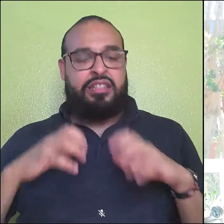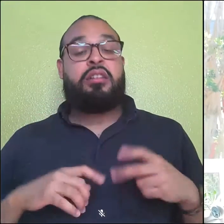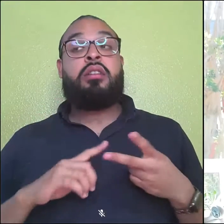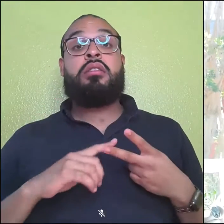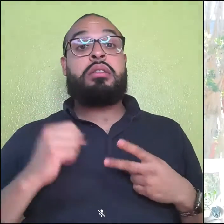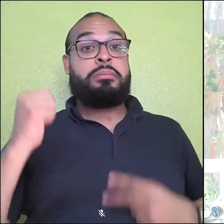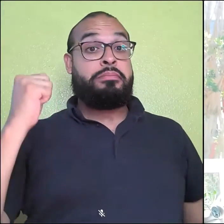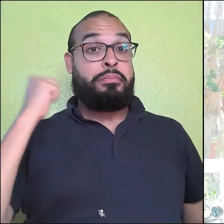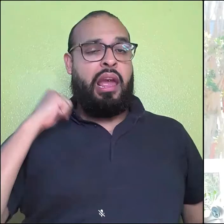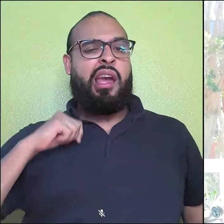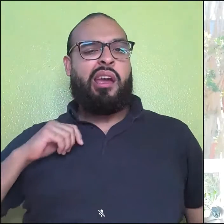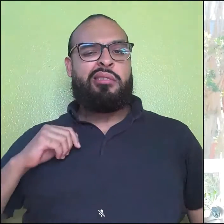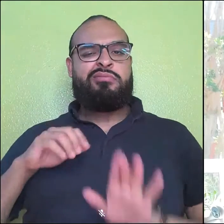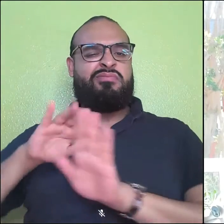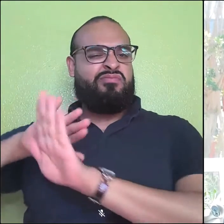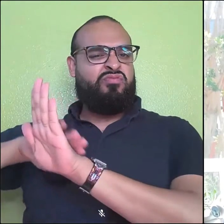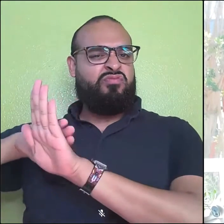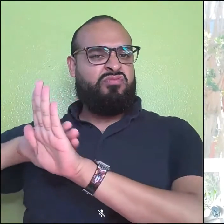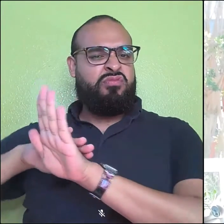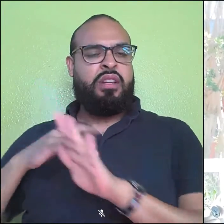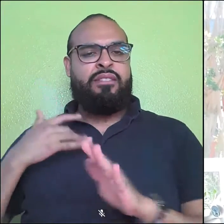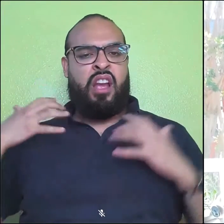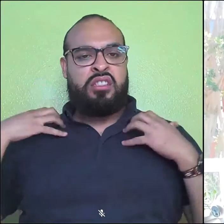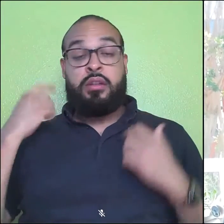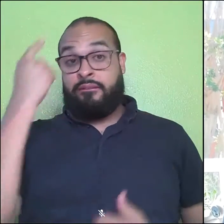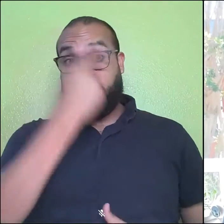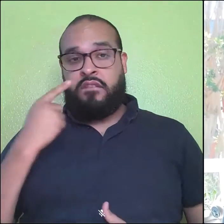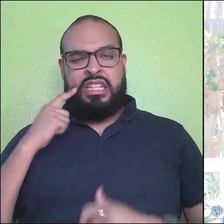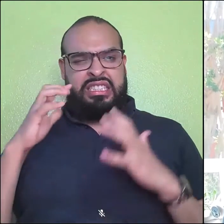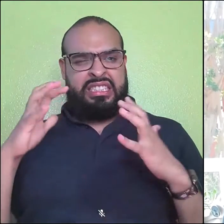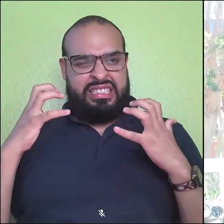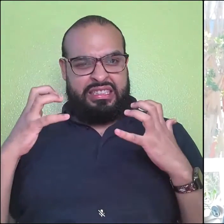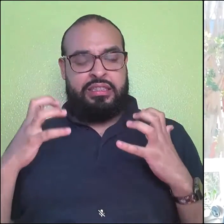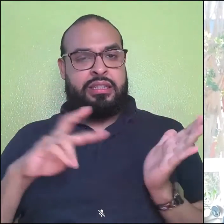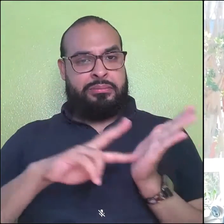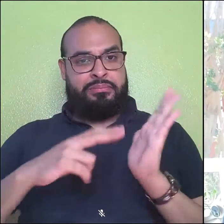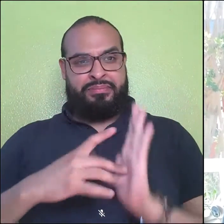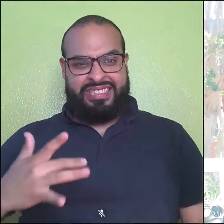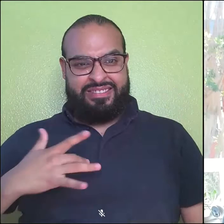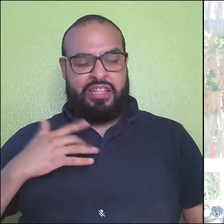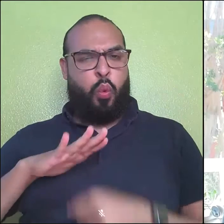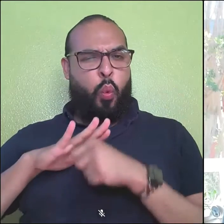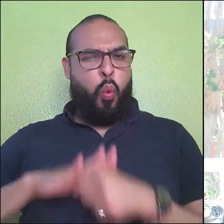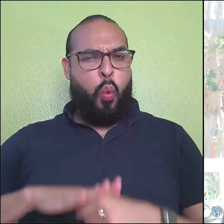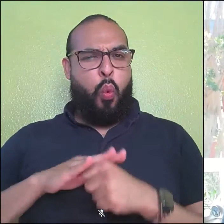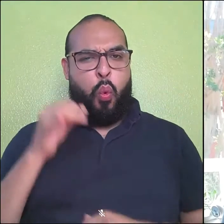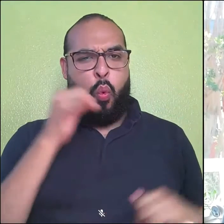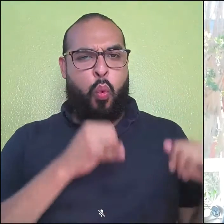back, tension in my face. And so I'm feeling a lot of pressure. I'm feeling